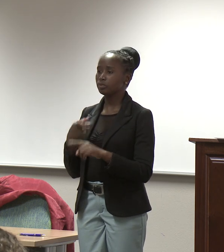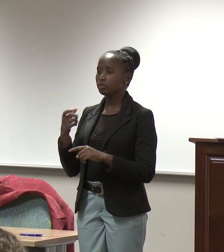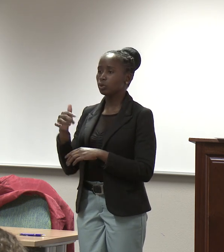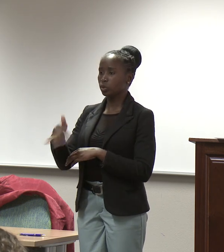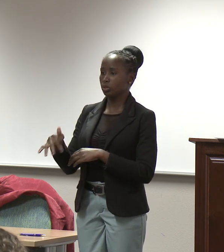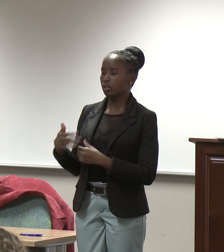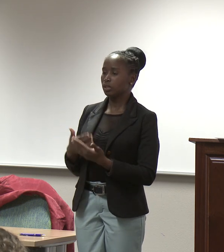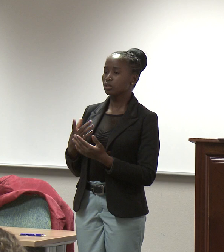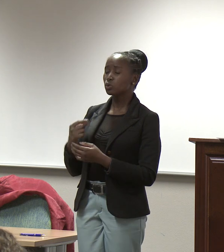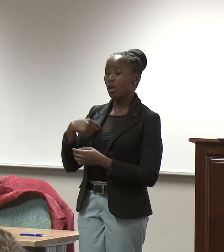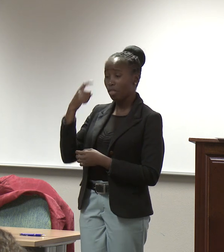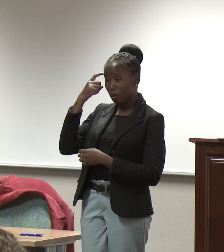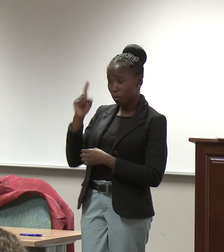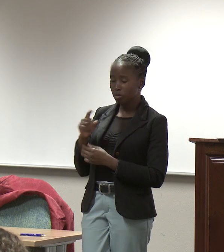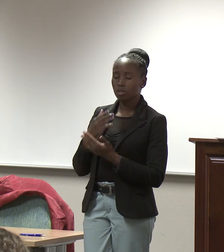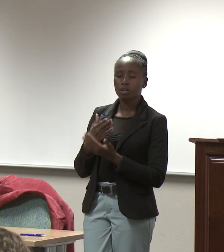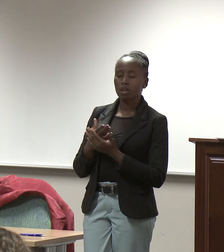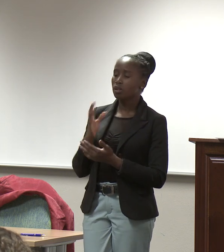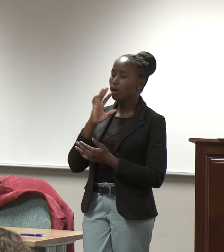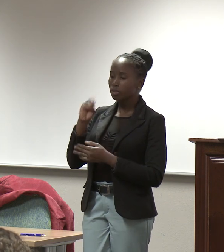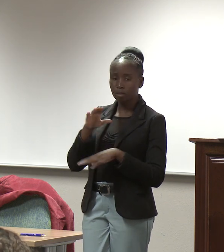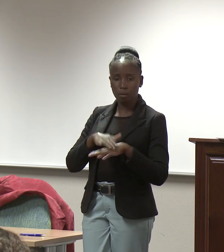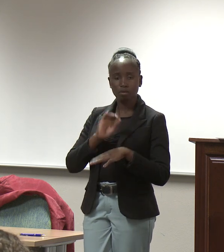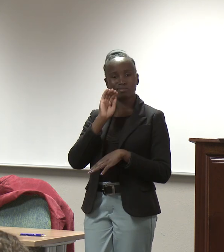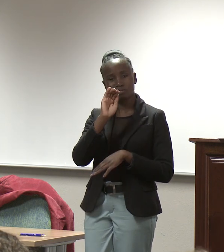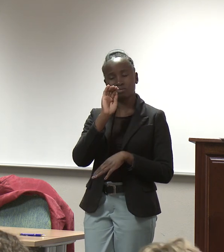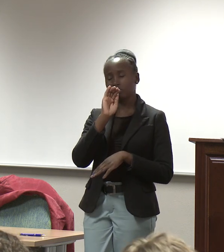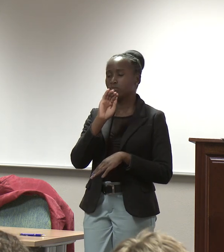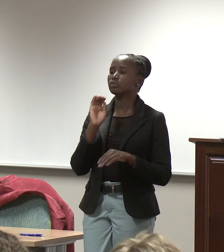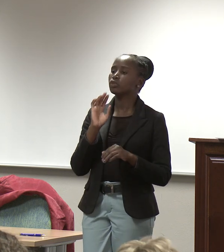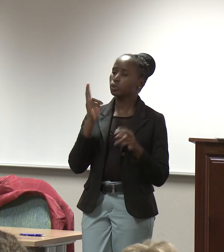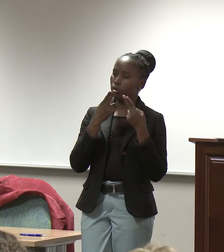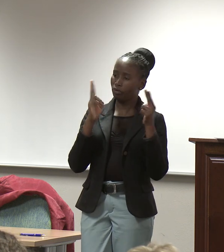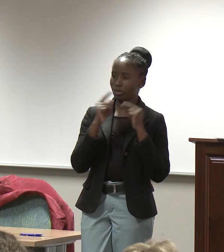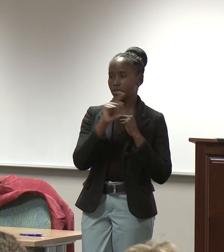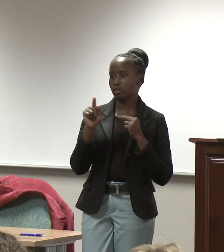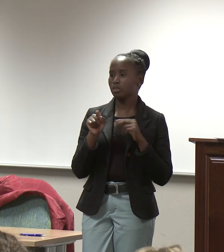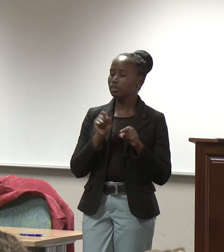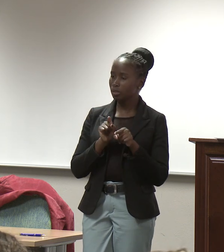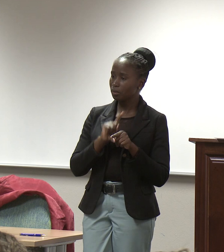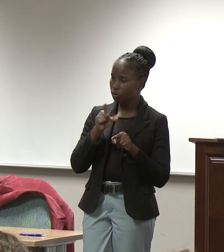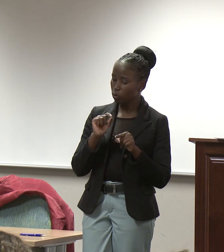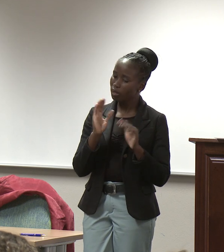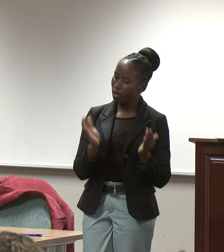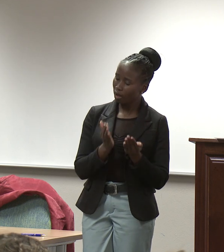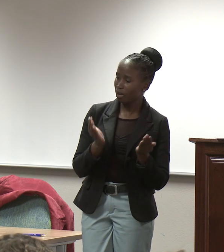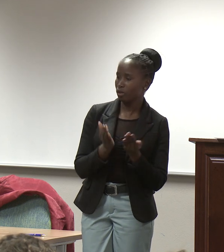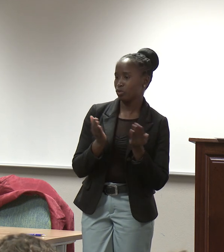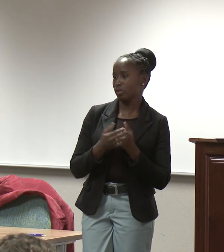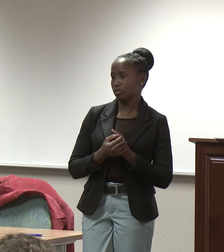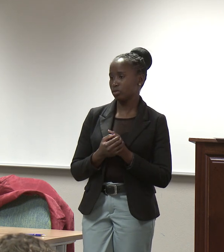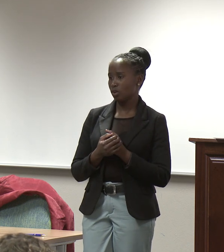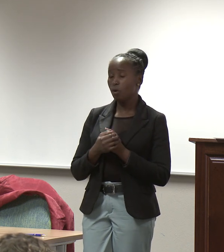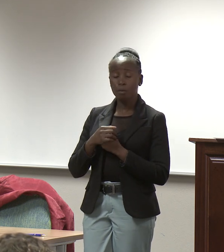that we should ask more from the universities, but they should be encouraged, actively encouraged by the governments. The problem